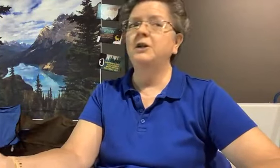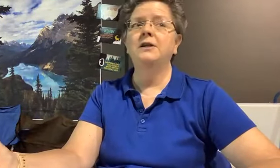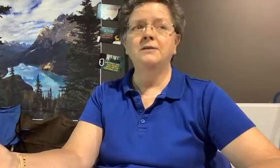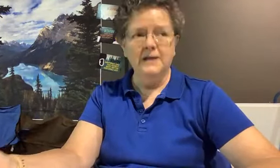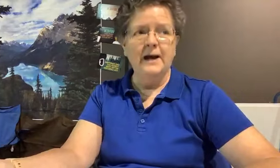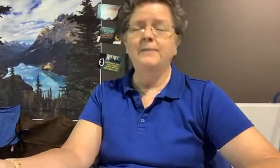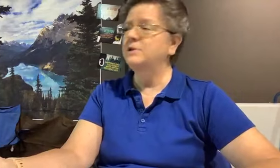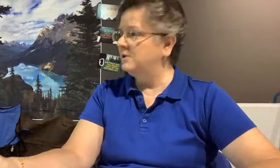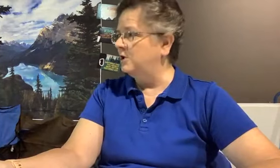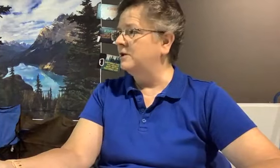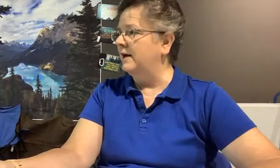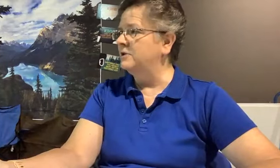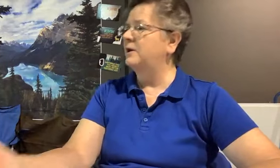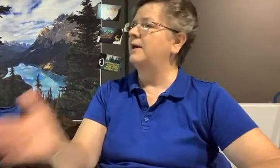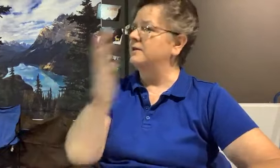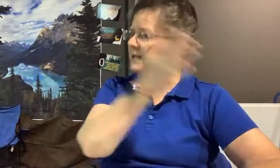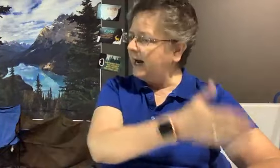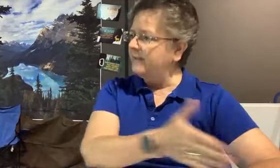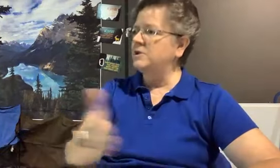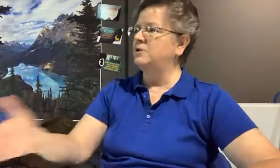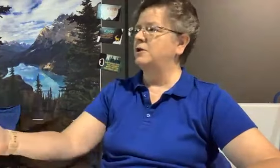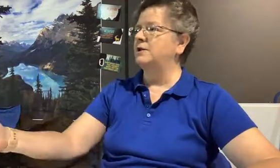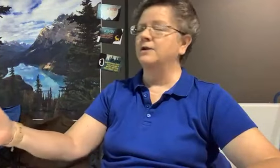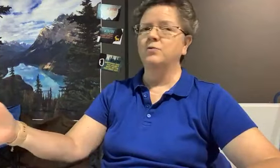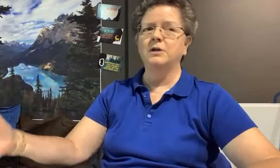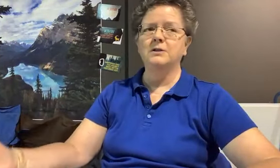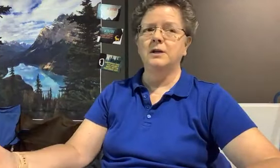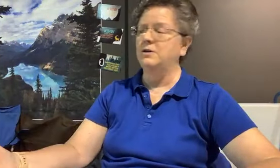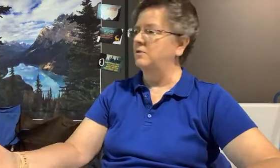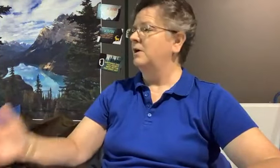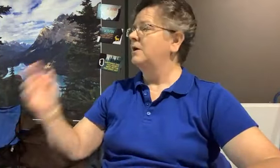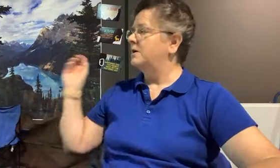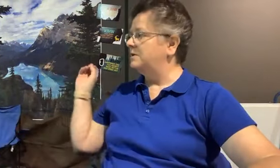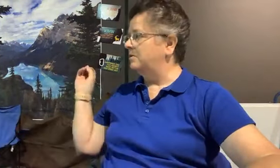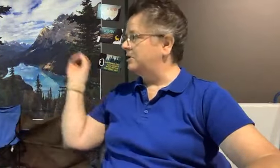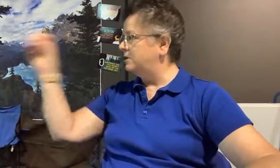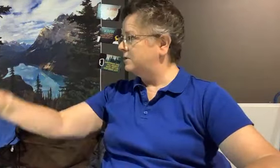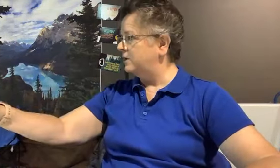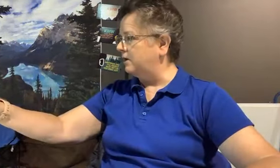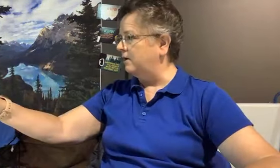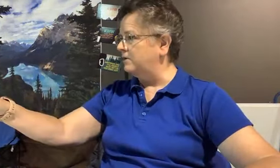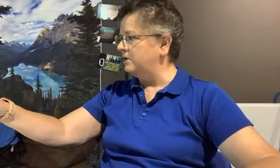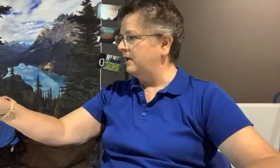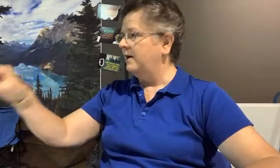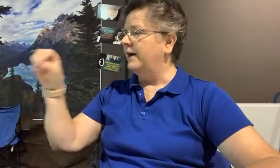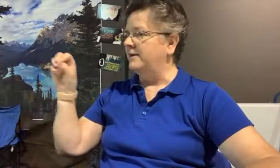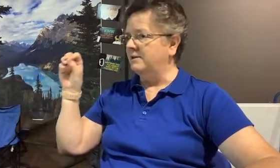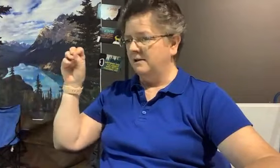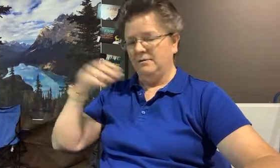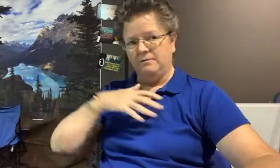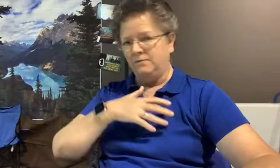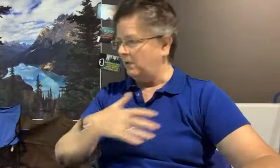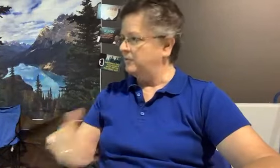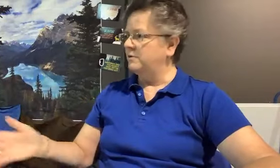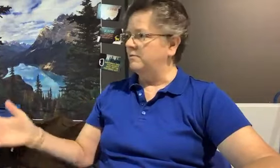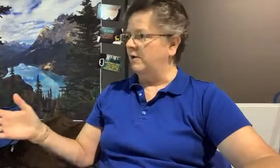in the times of the Gentiles today. The times of the Gentiles will continue until Jesus returns and goes, you know, at